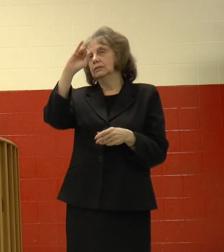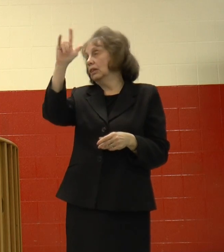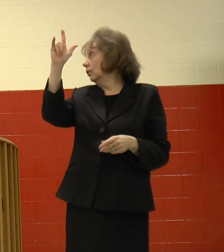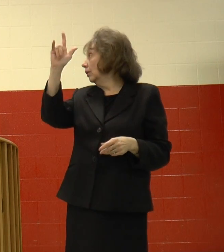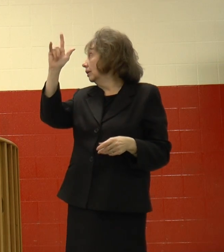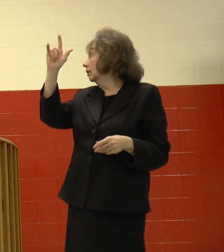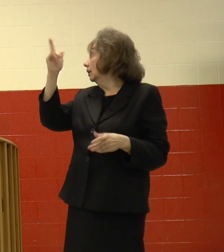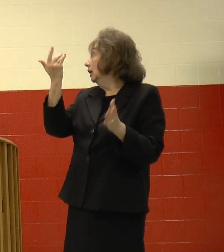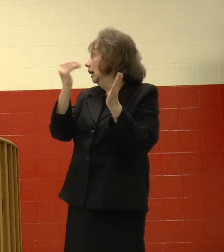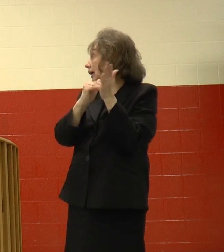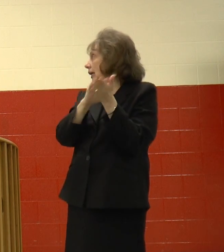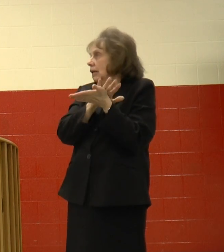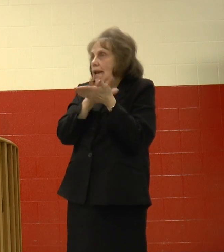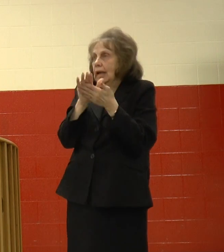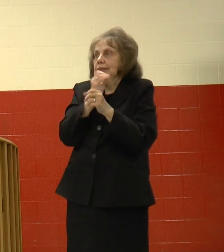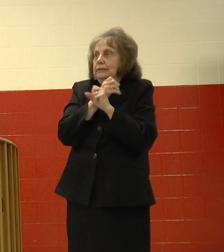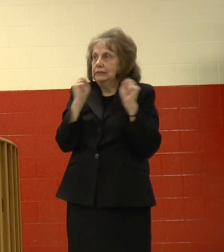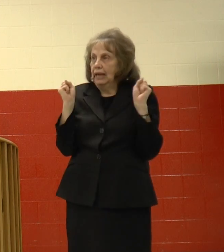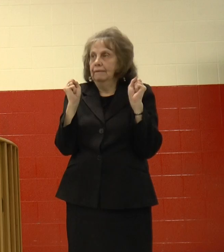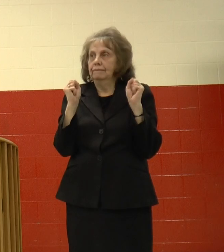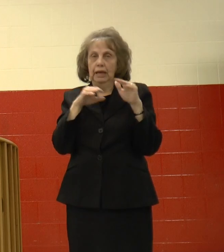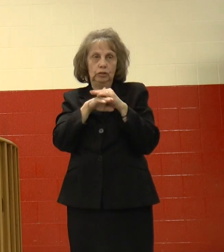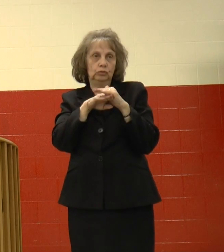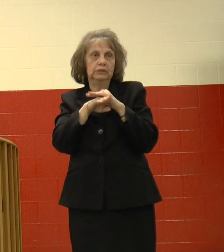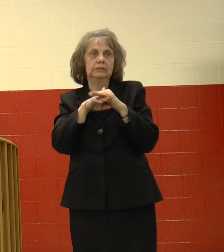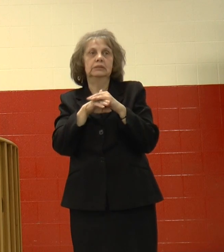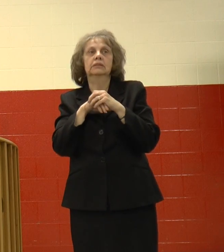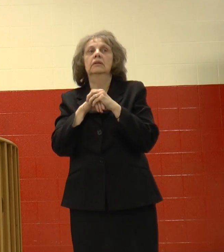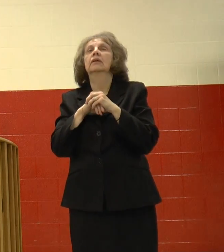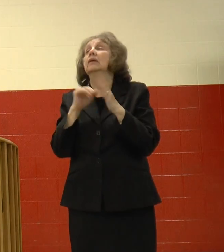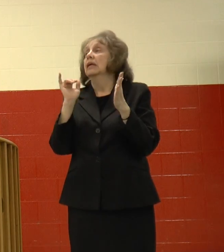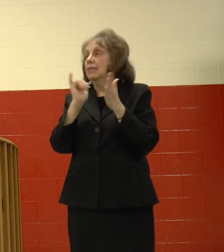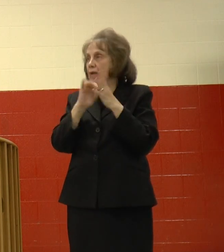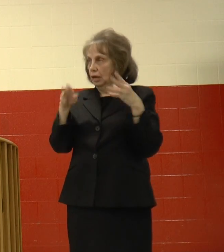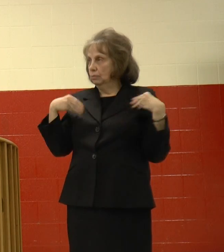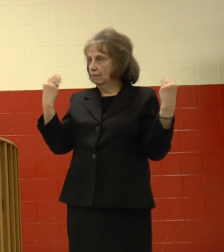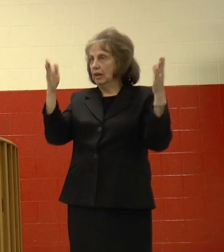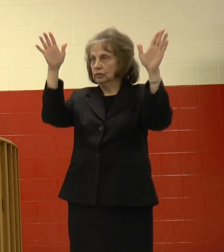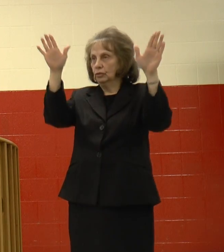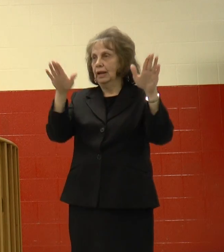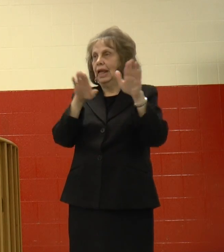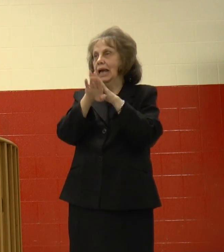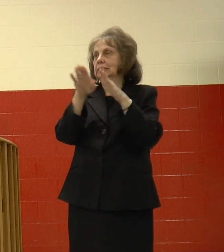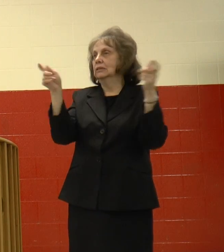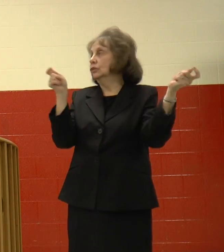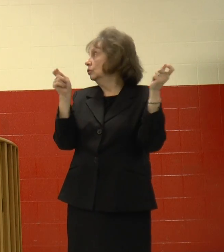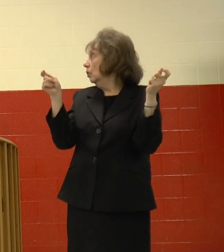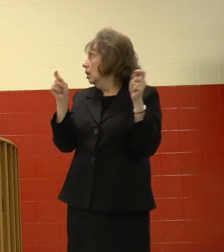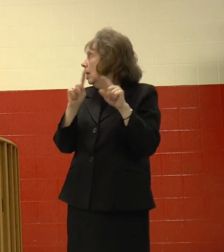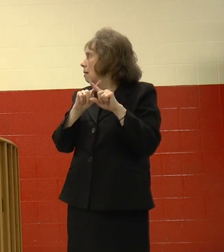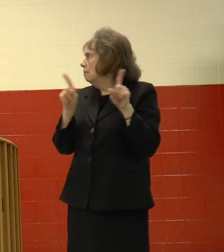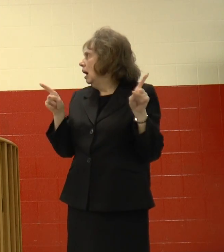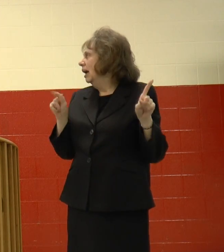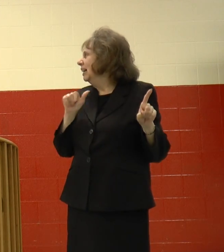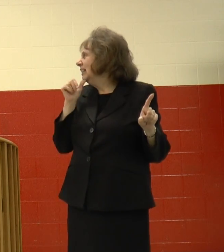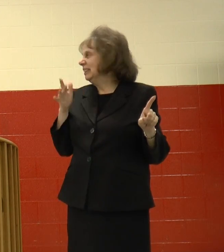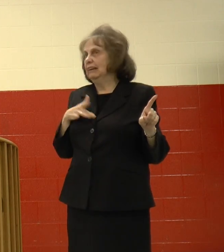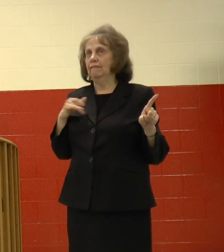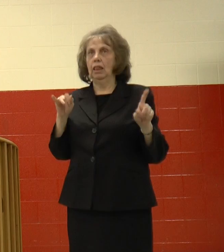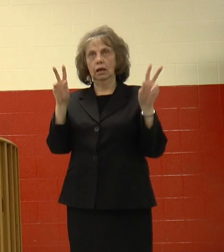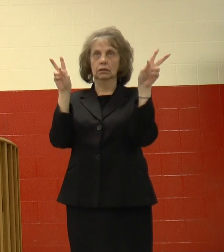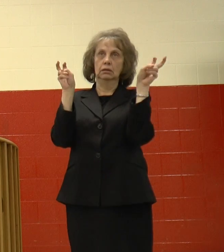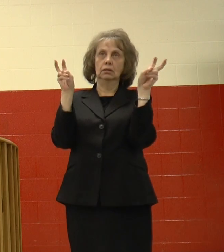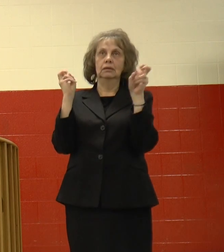Again, a nice, safe, secure entrance that provides great access control. but it doesn't feel like an